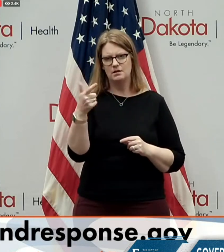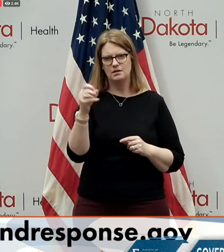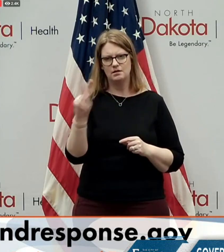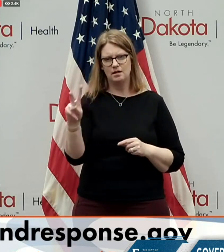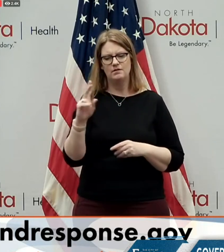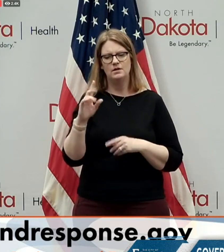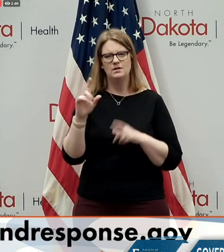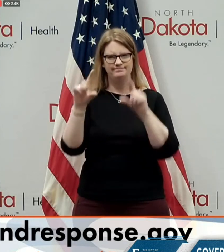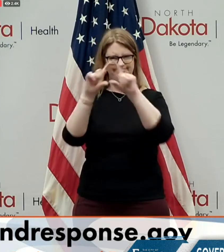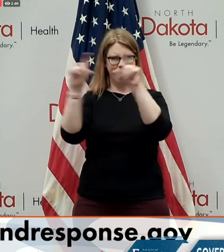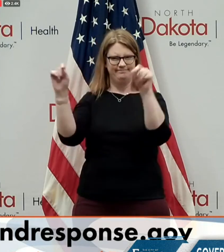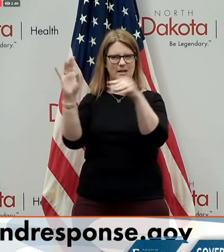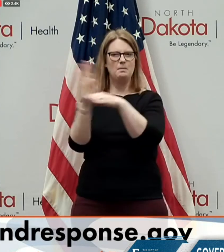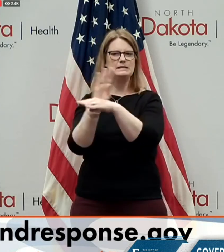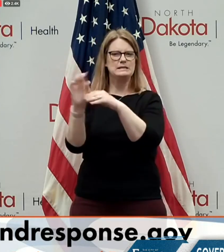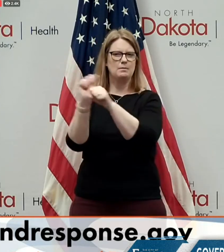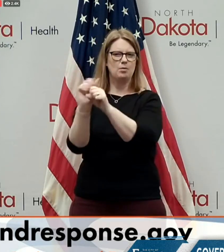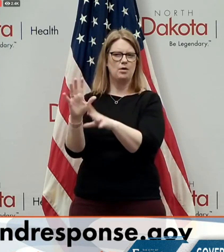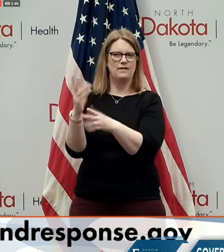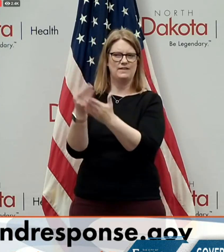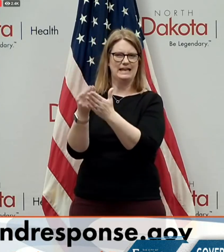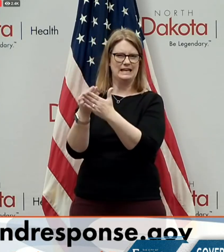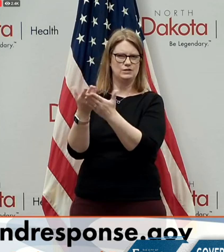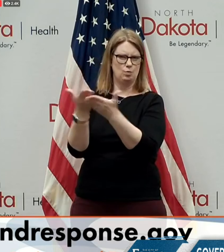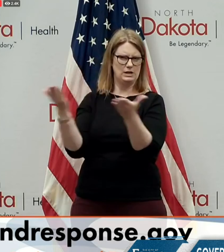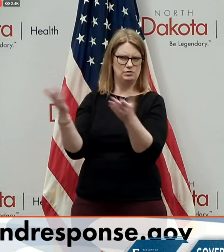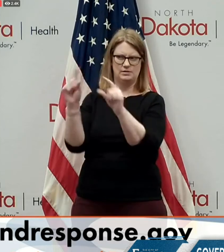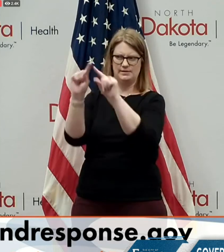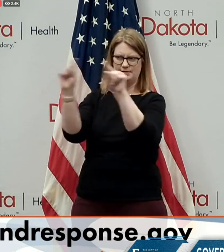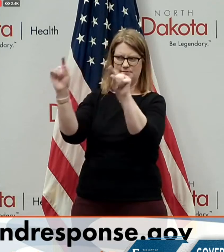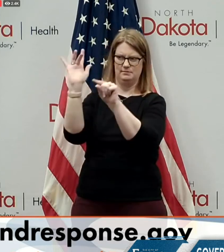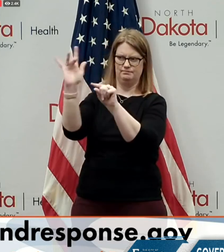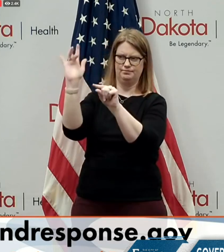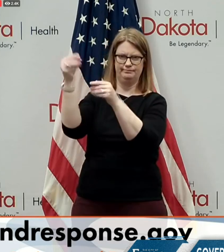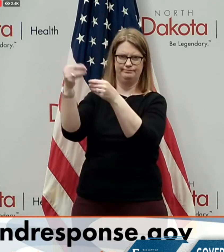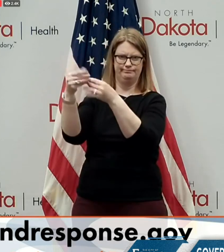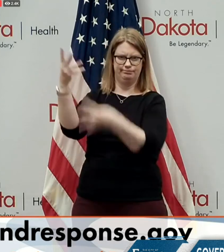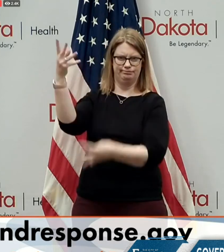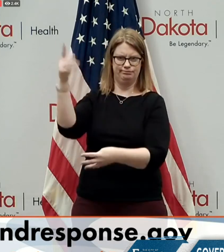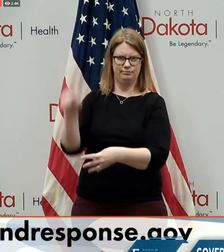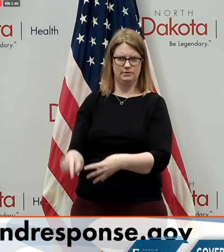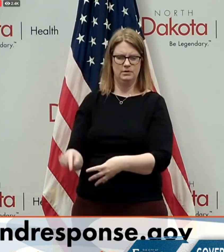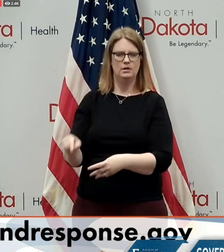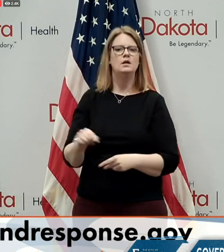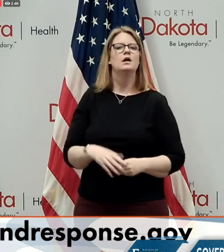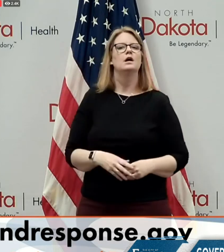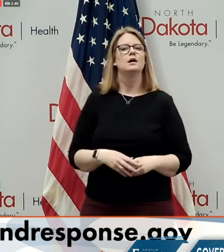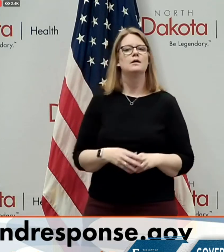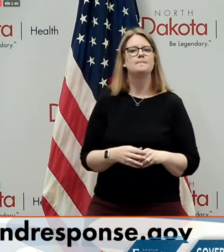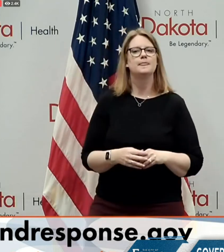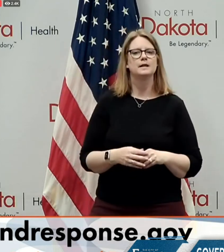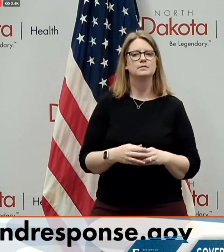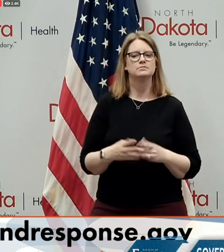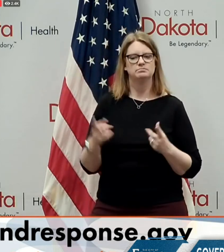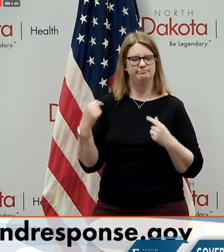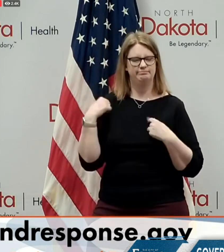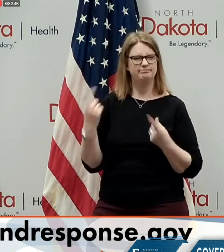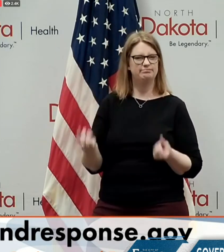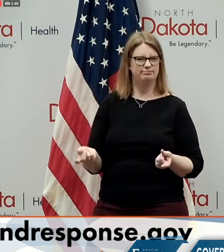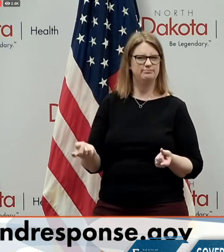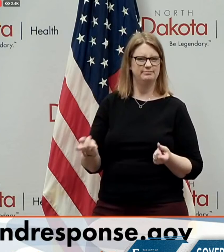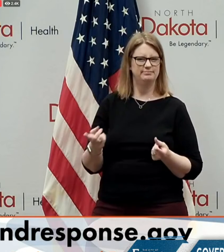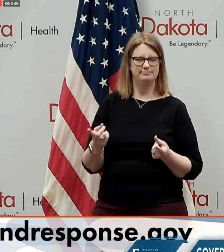and Employer Financial Resources tab. We'll be announcing soon, there'll be, as we've done throughout this, there'll be